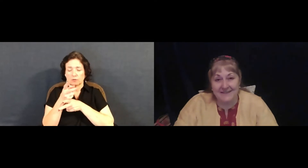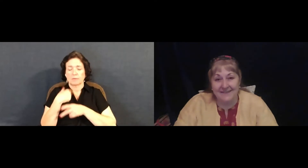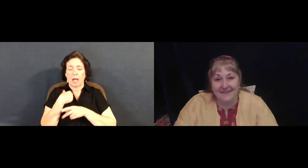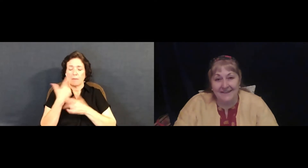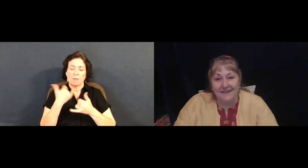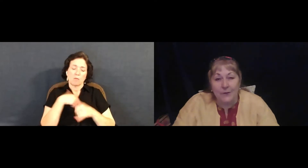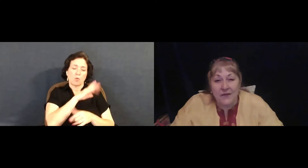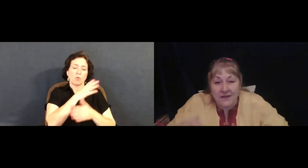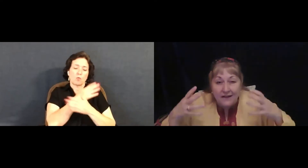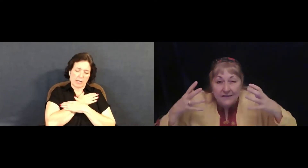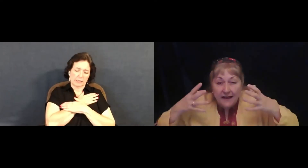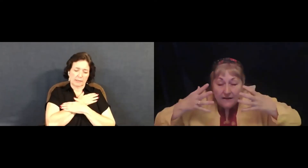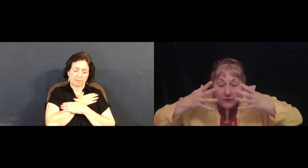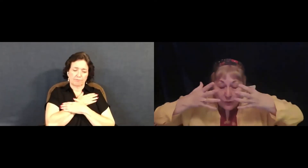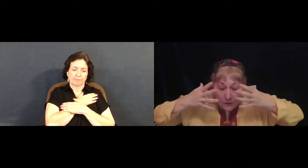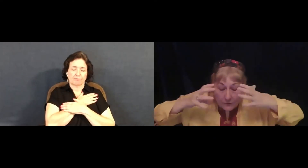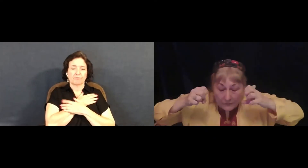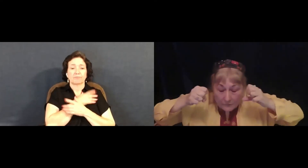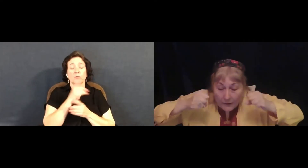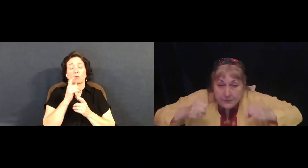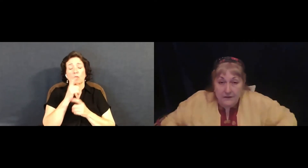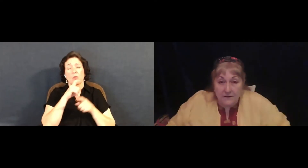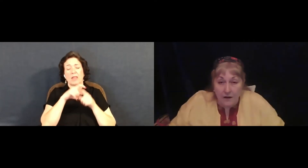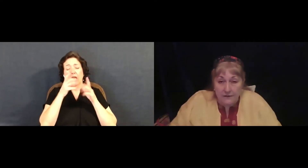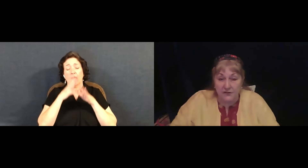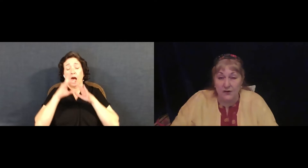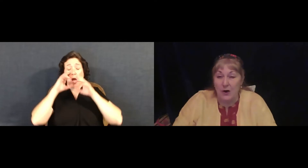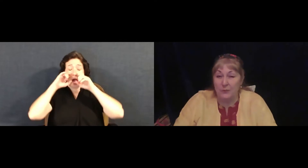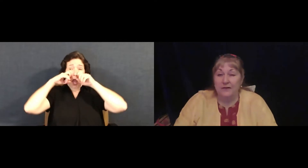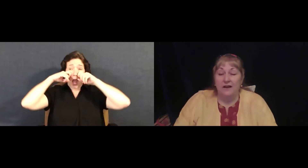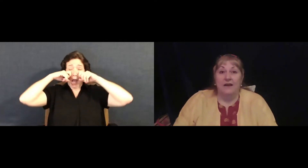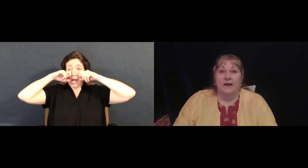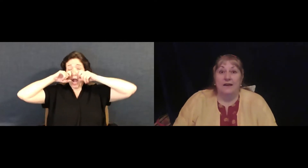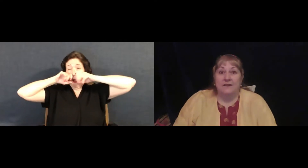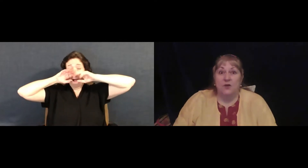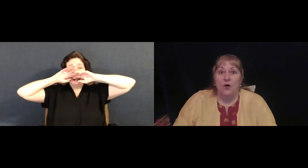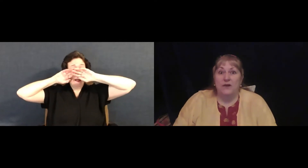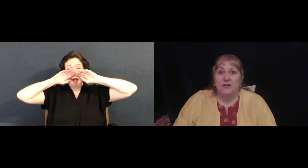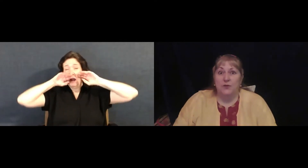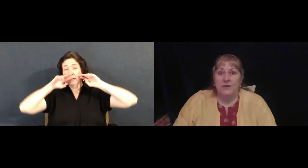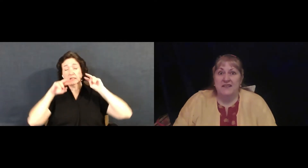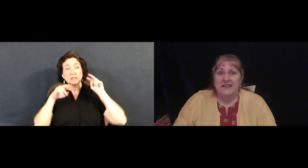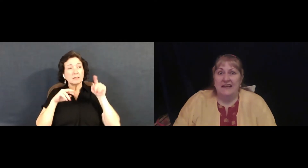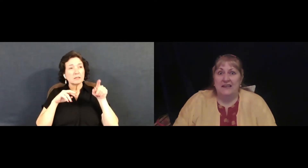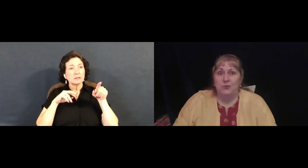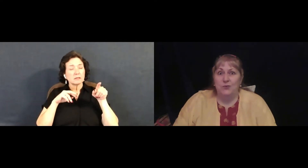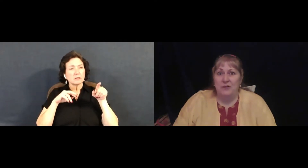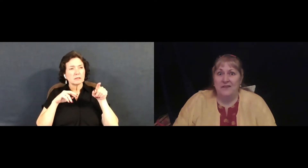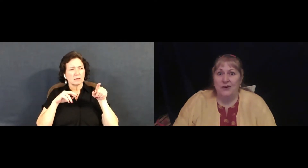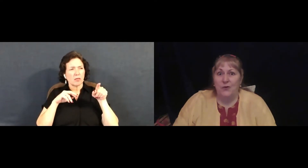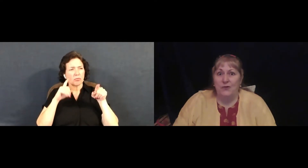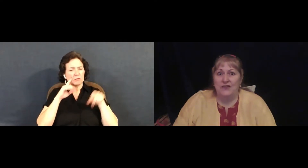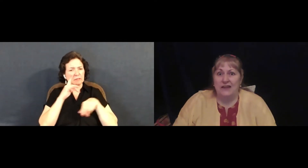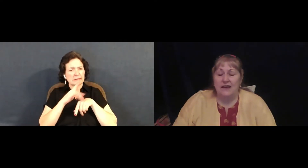rest." And when the tailor awoke, rubbing his eyes for a moment, he saw what he thought was a naked woman